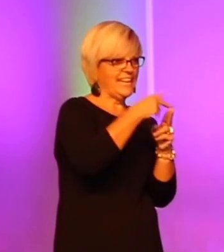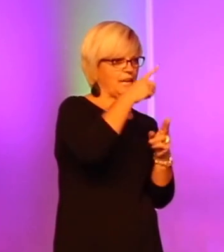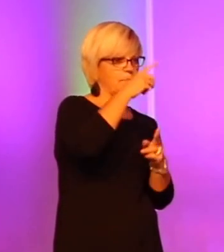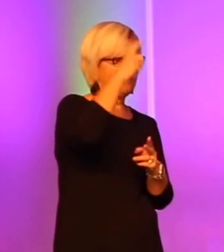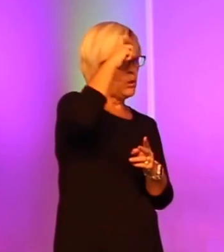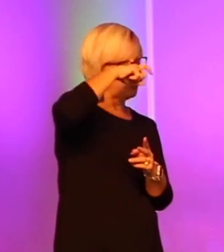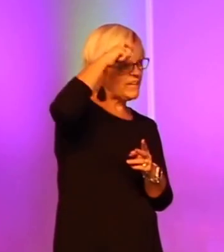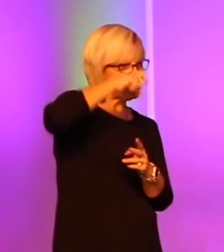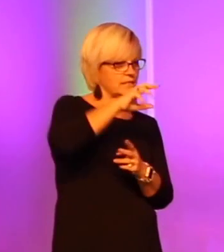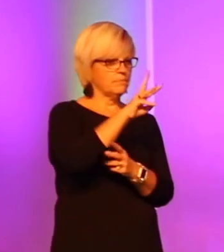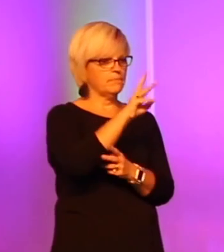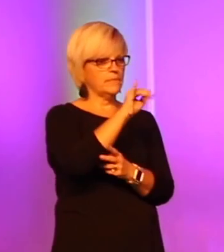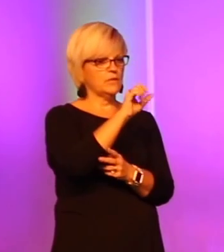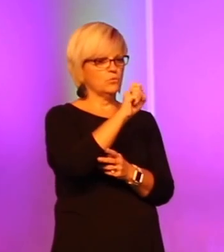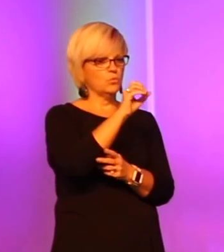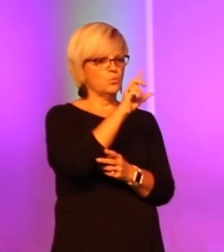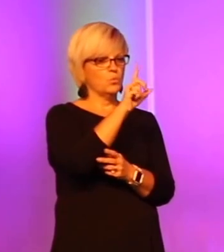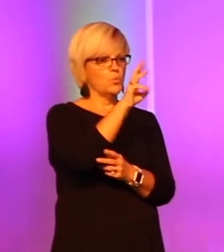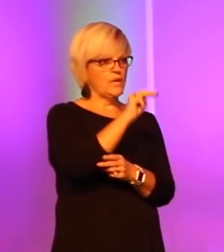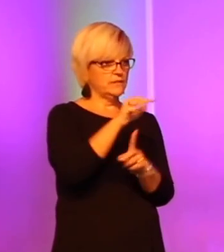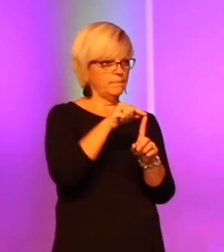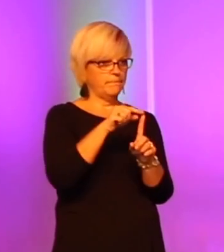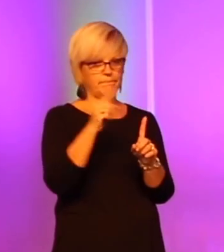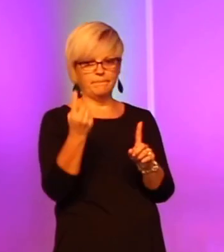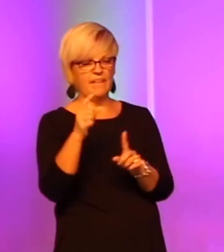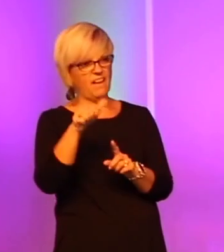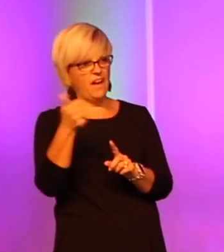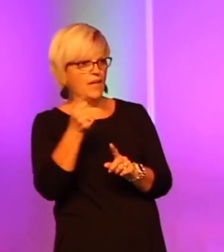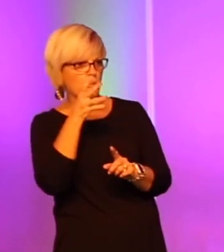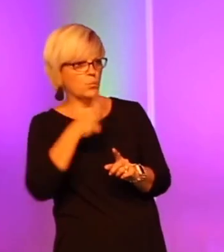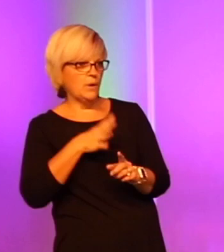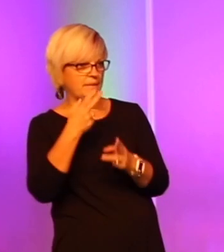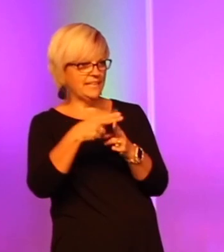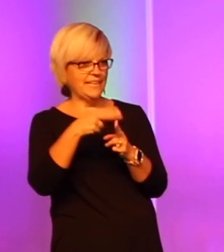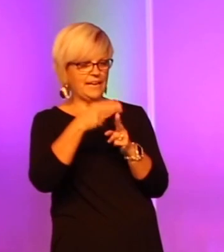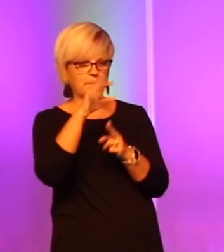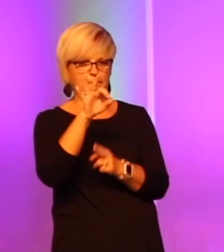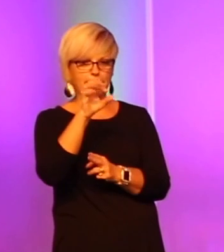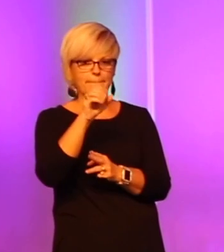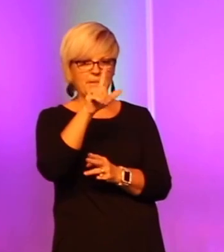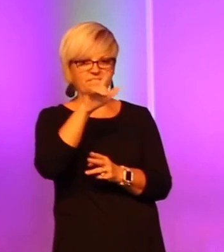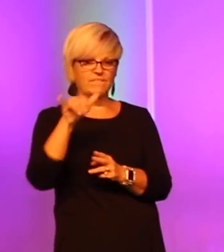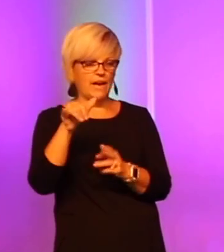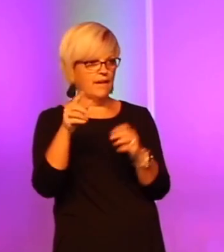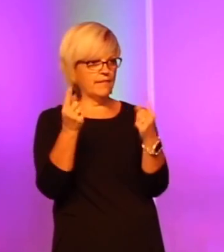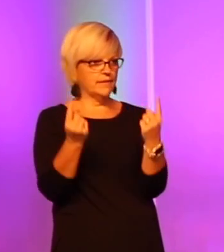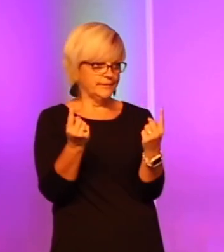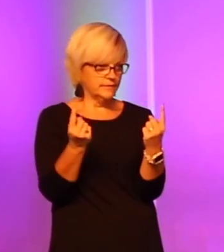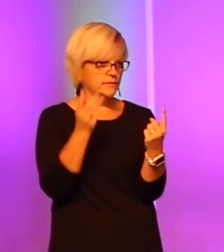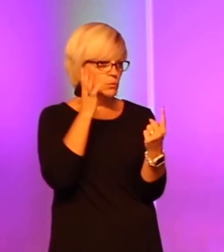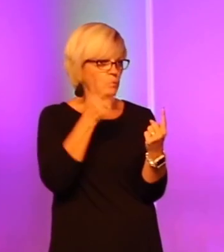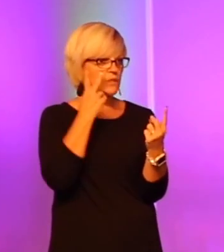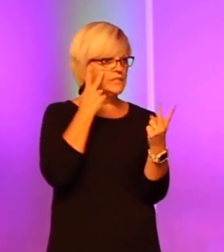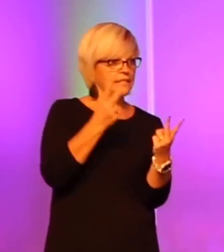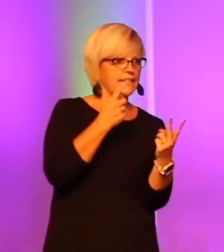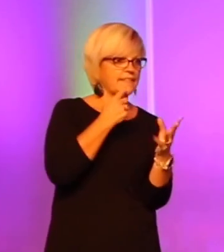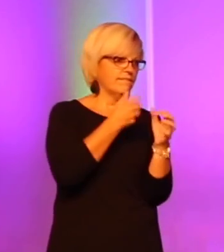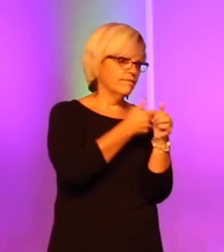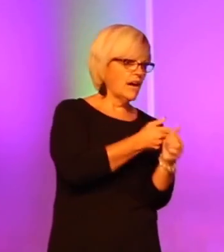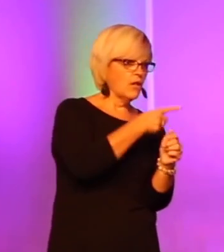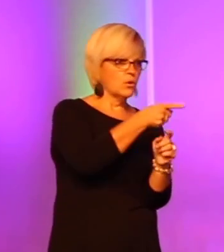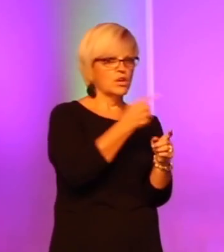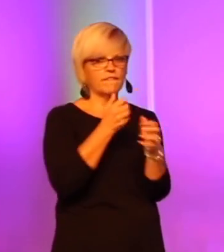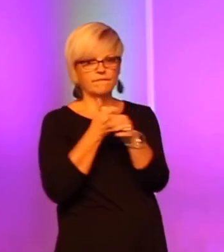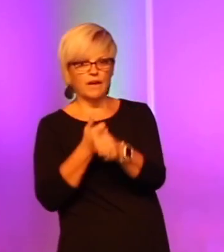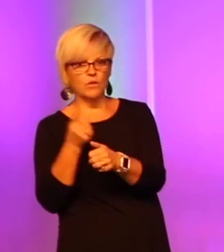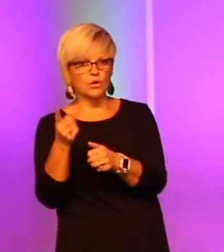Folly. Throughout, you're going to see he talks about she did this and she says this and follow her and do what she says. He's not talking